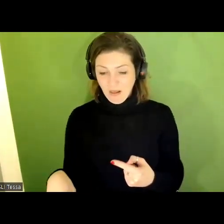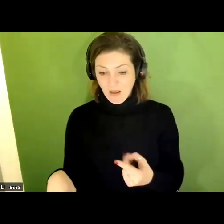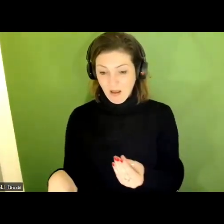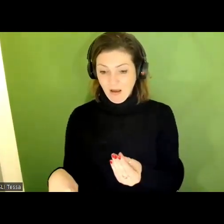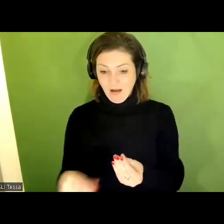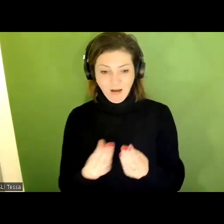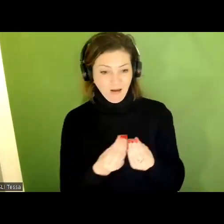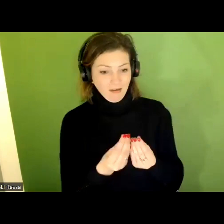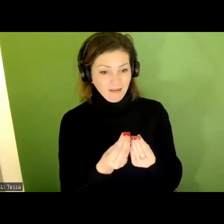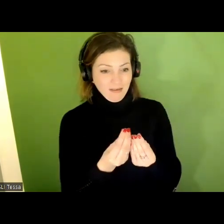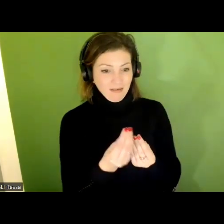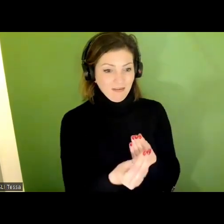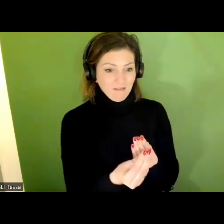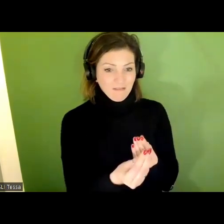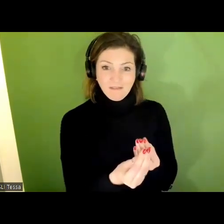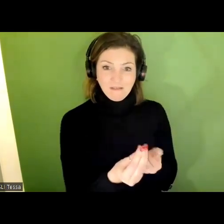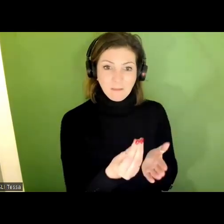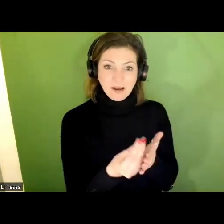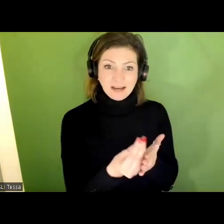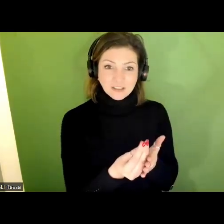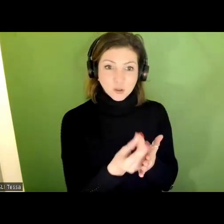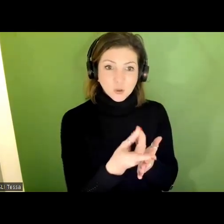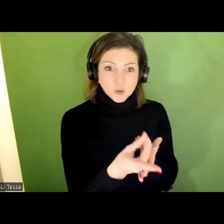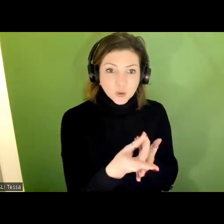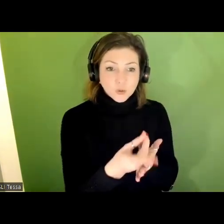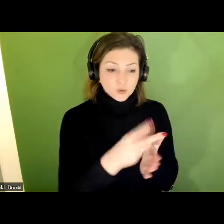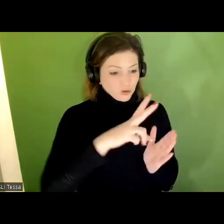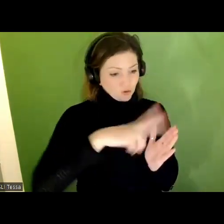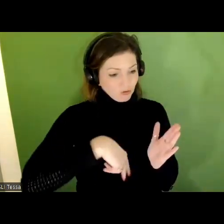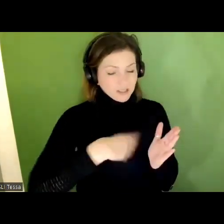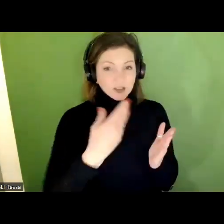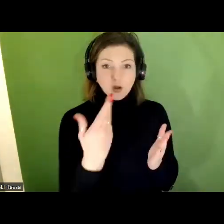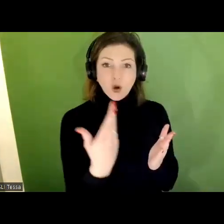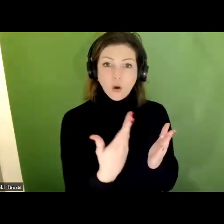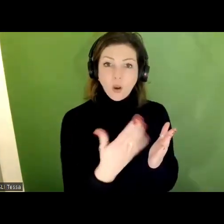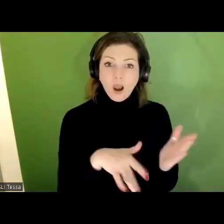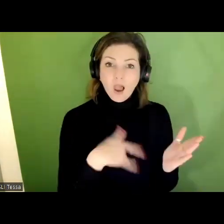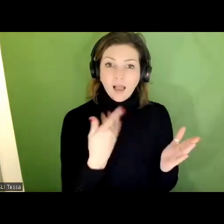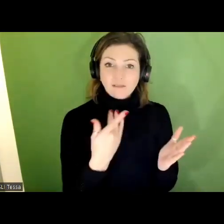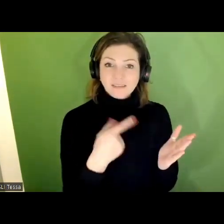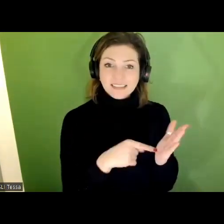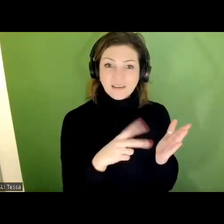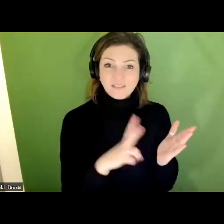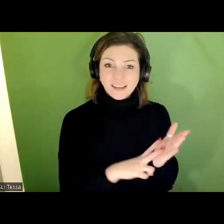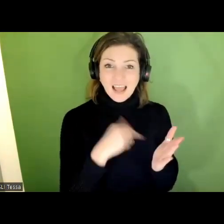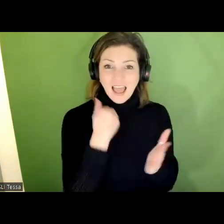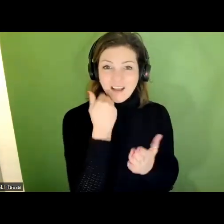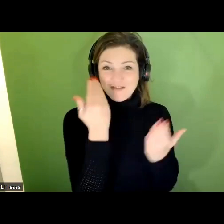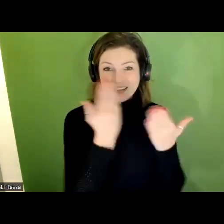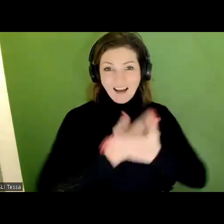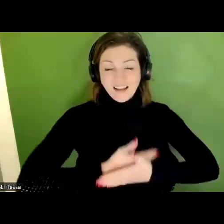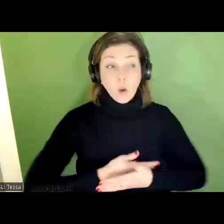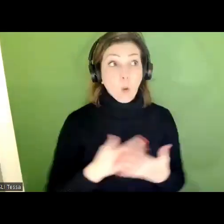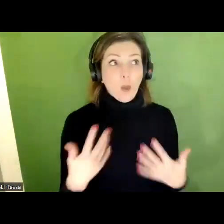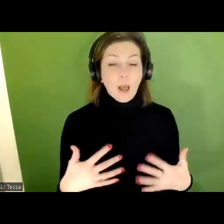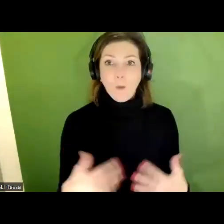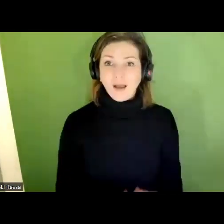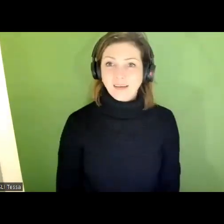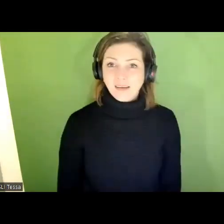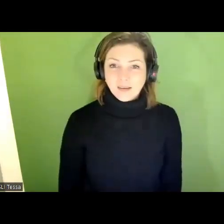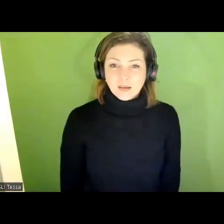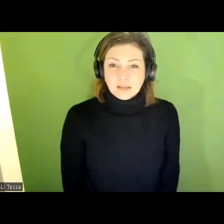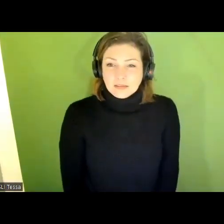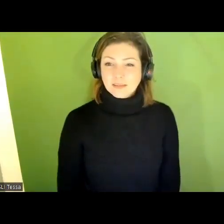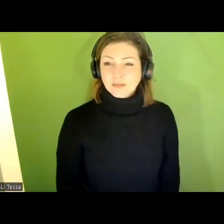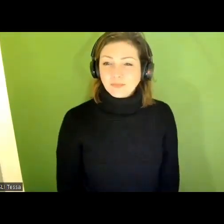television every night. The difference it would make to people's lives, just fantastic. I loved the way that you took the